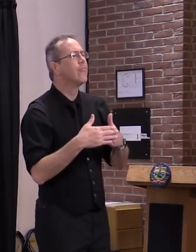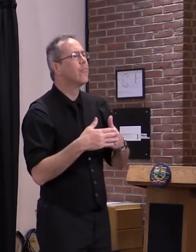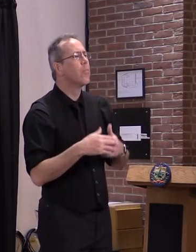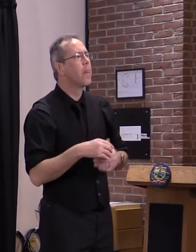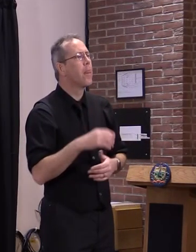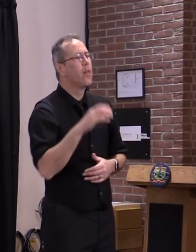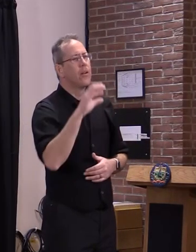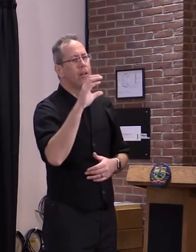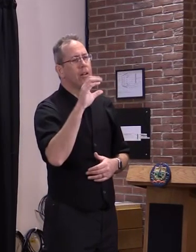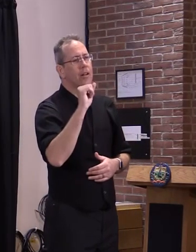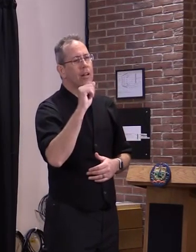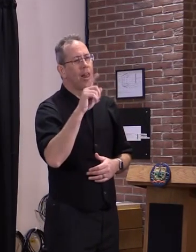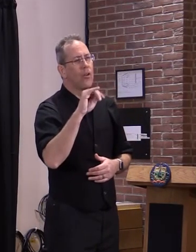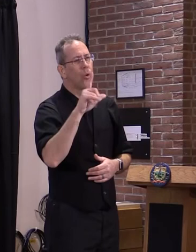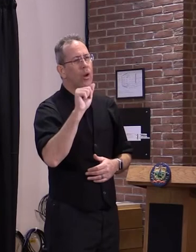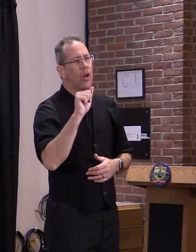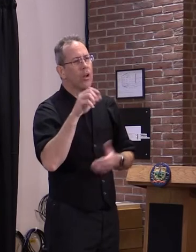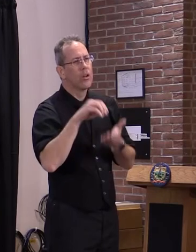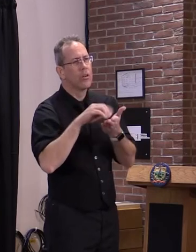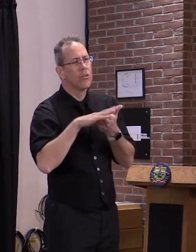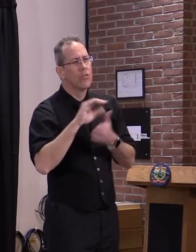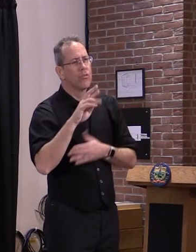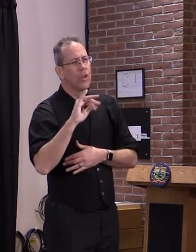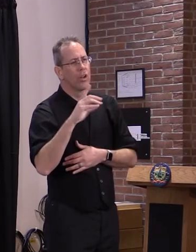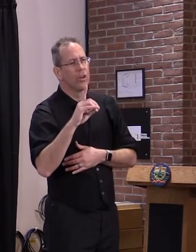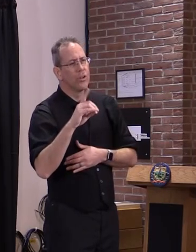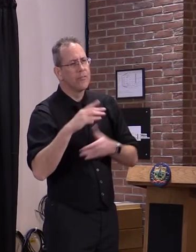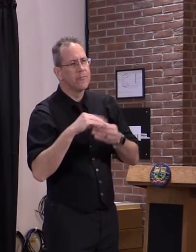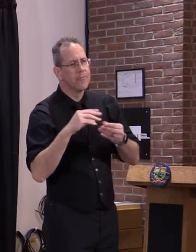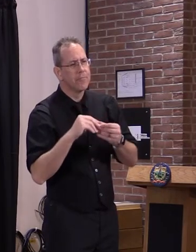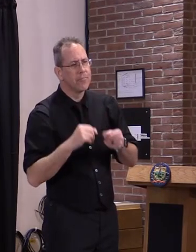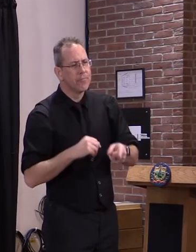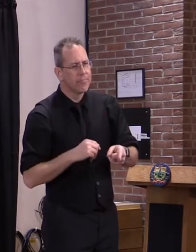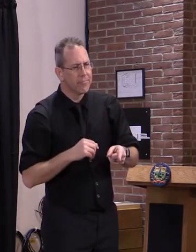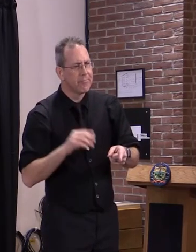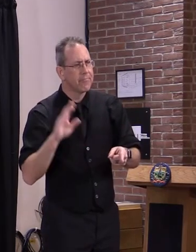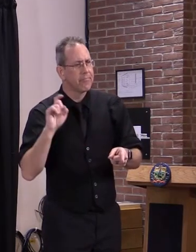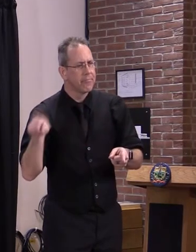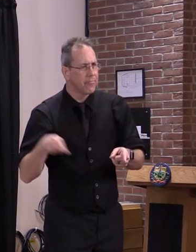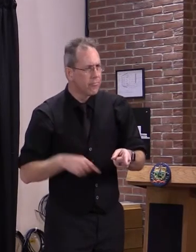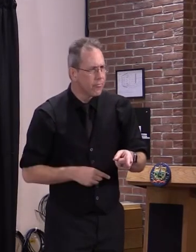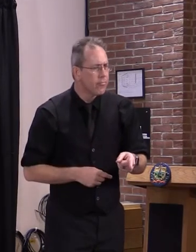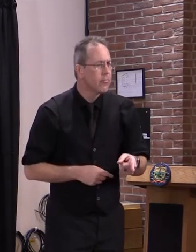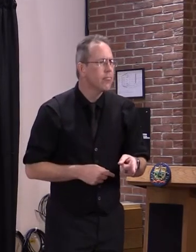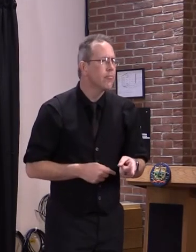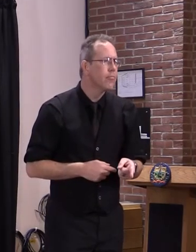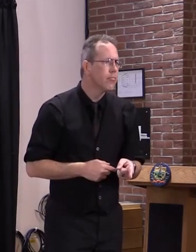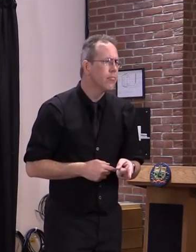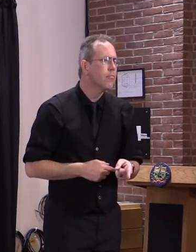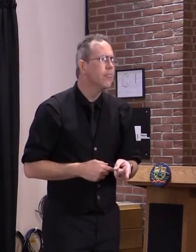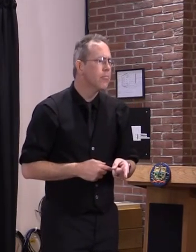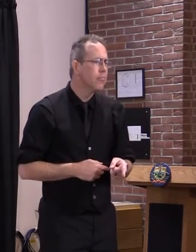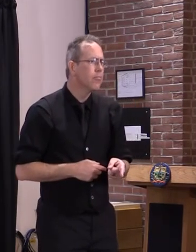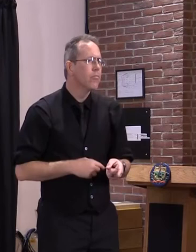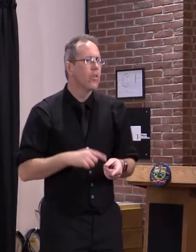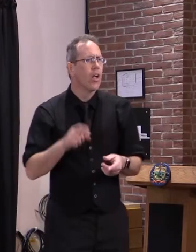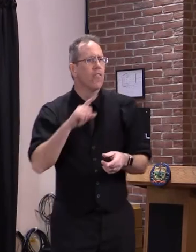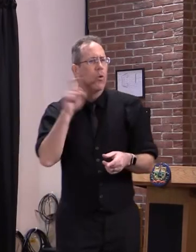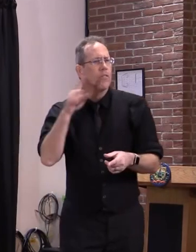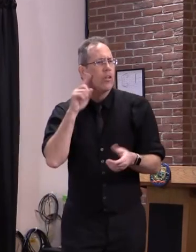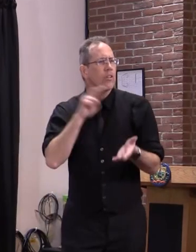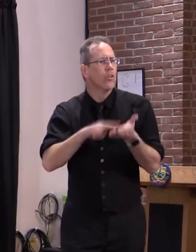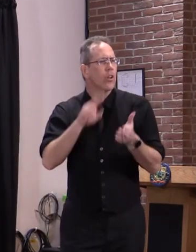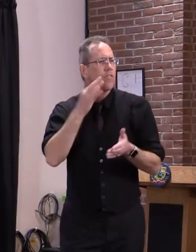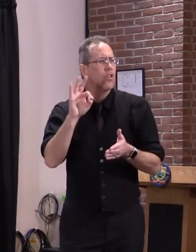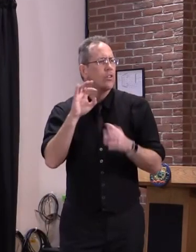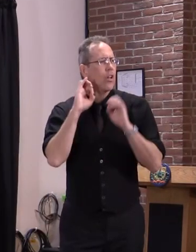Yes, thank you, good afternoon. A question for Secretary French. Interested in the pivot to academic recovery. I'm